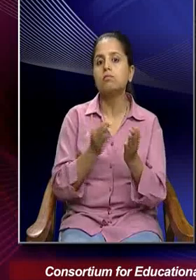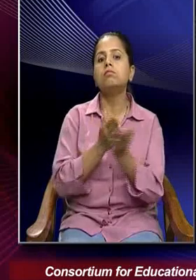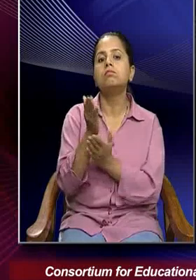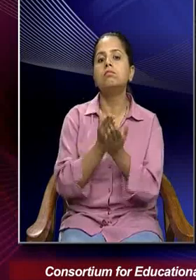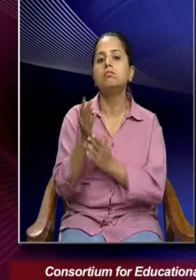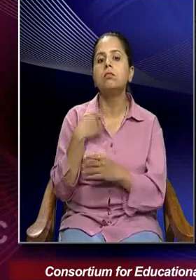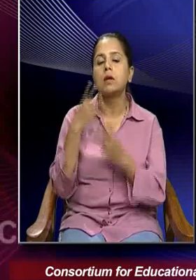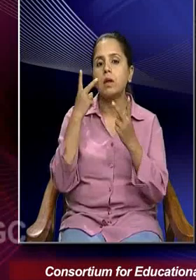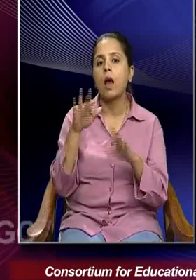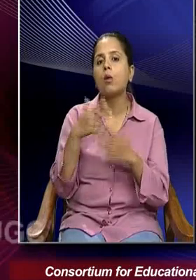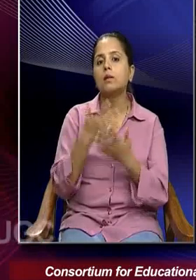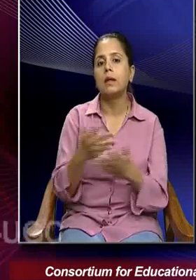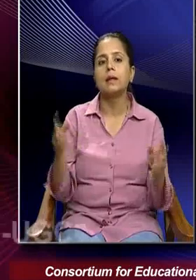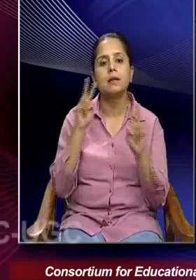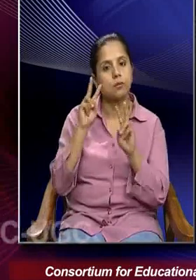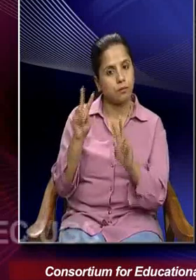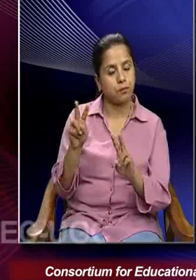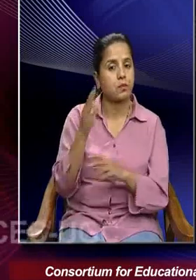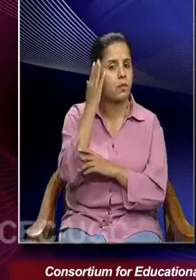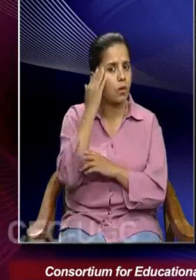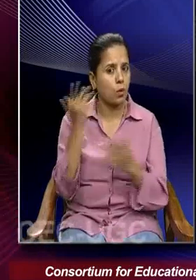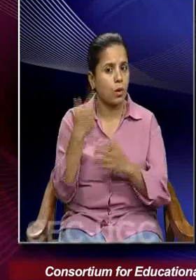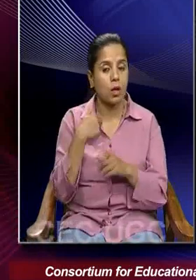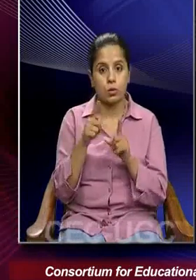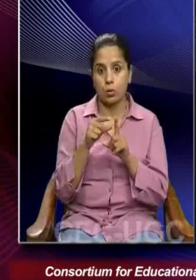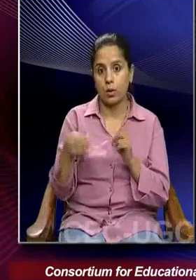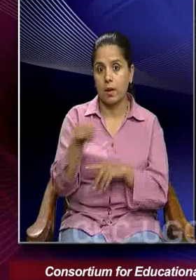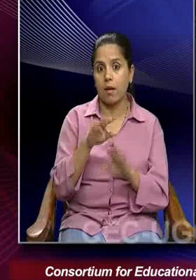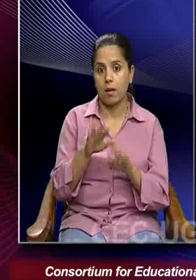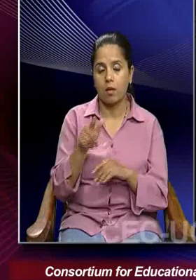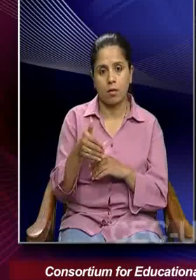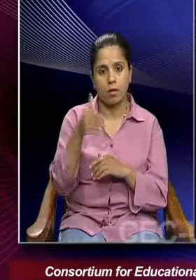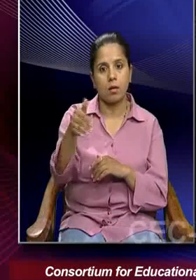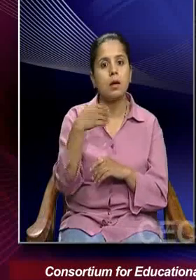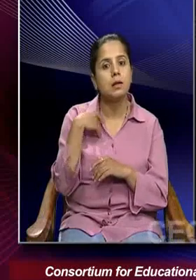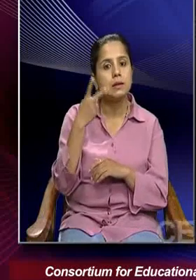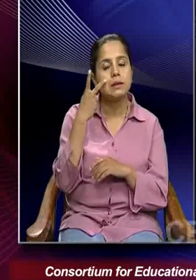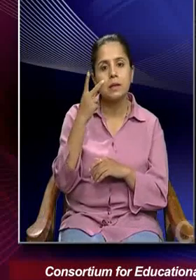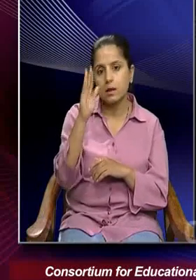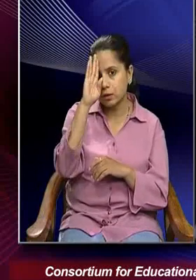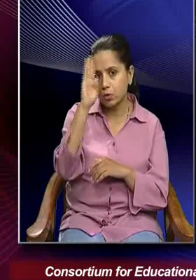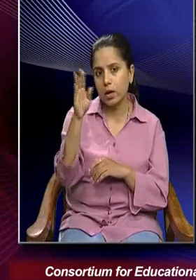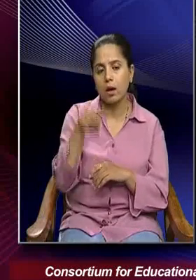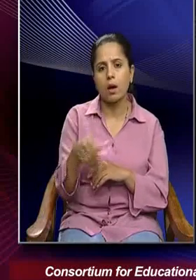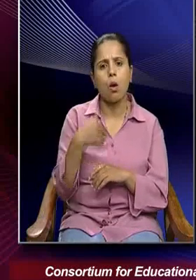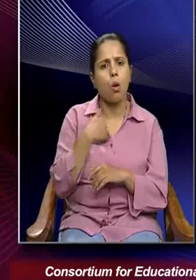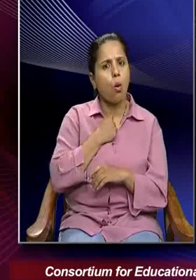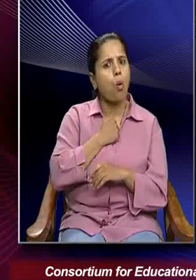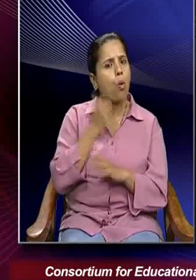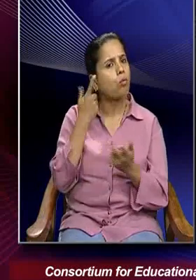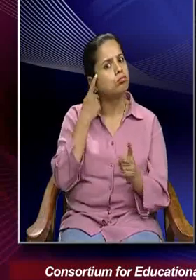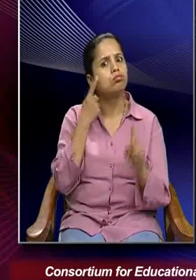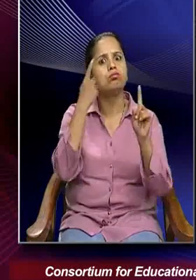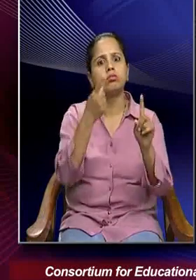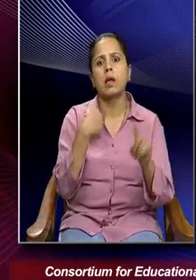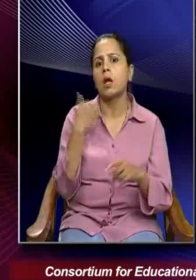looking at the objects. Why? Because in doing that, it will be directed towards our internal goal. So we would know what